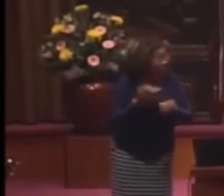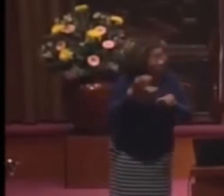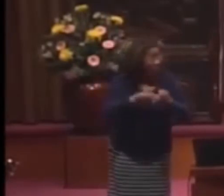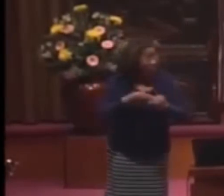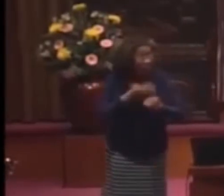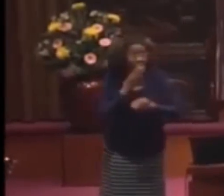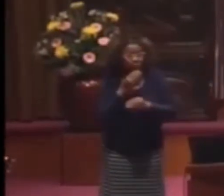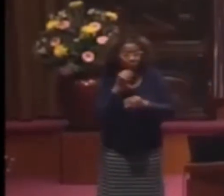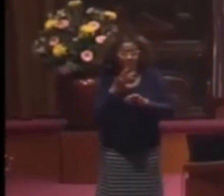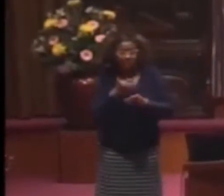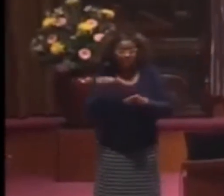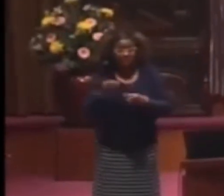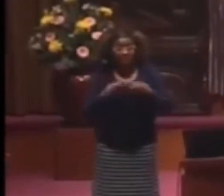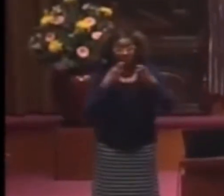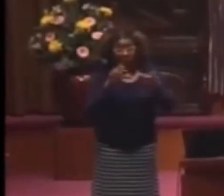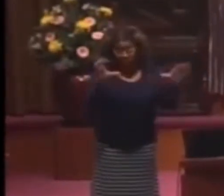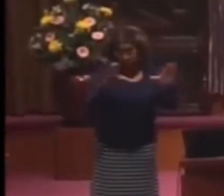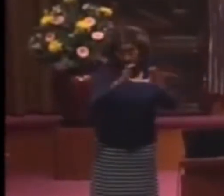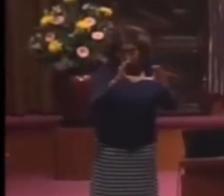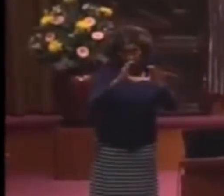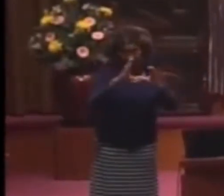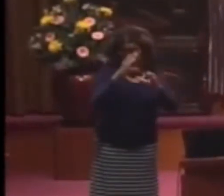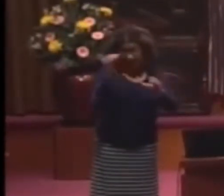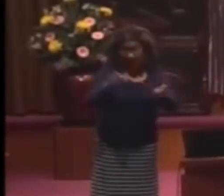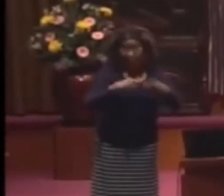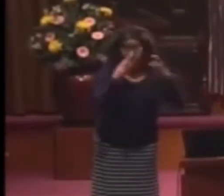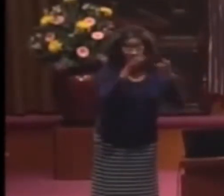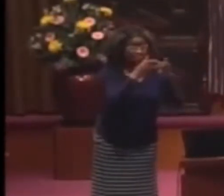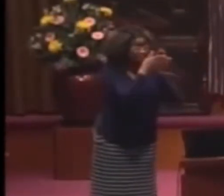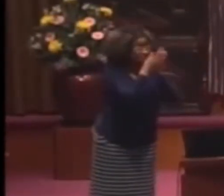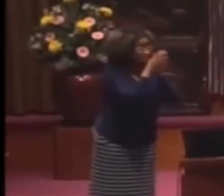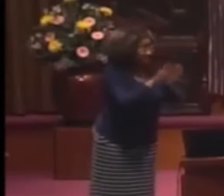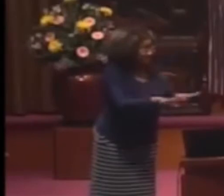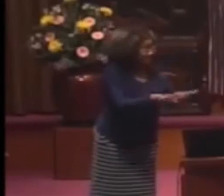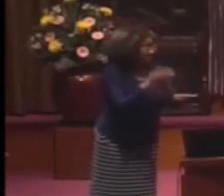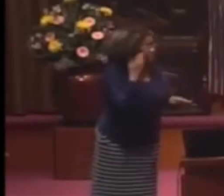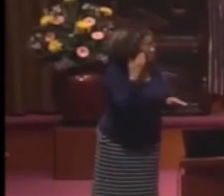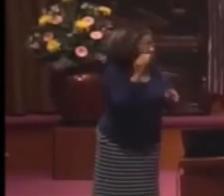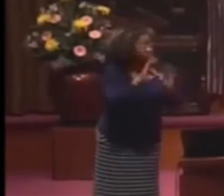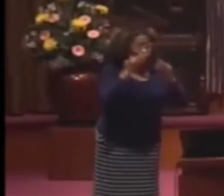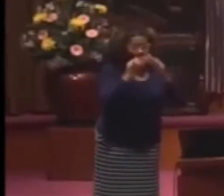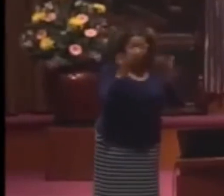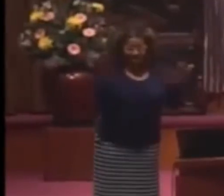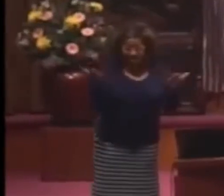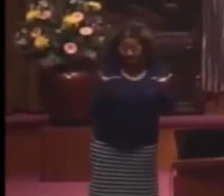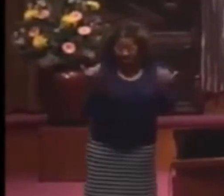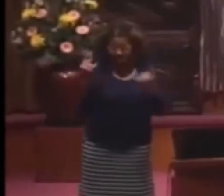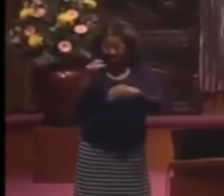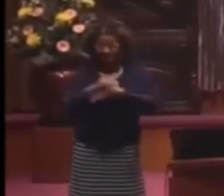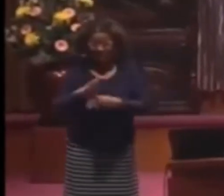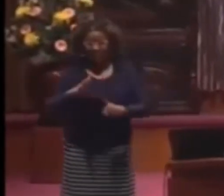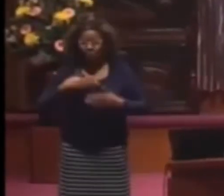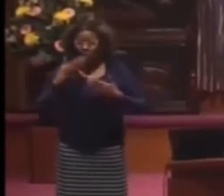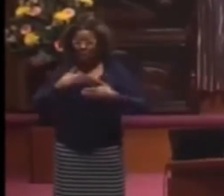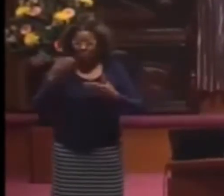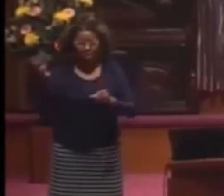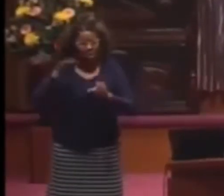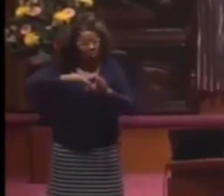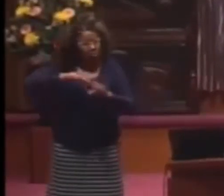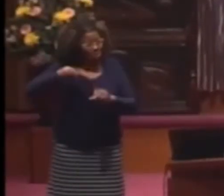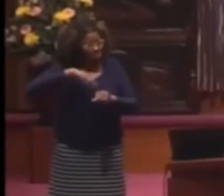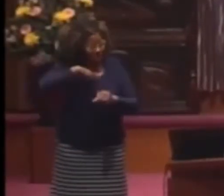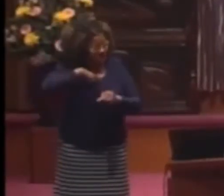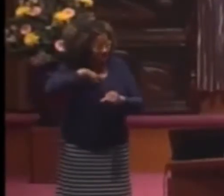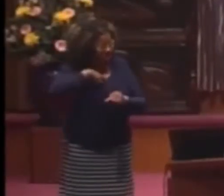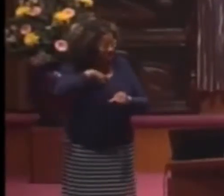offer a word of blessing. I know he has family here tonight, and we're so happy that he has become part of the Vayakel, part